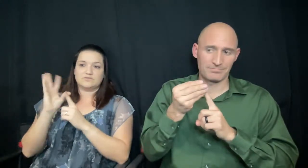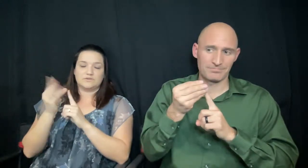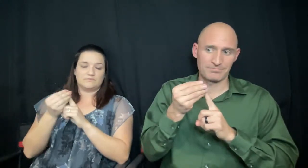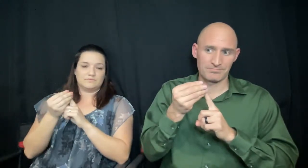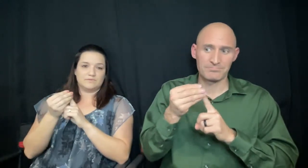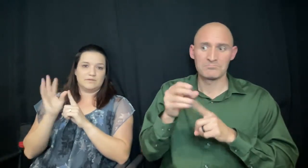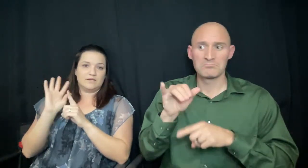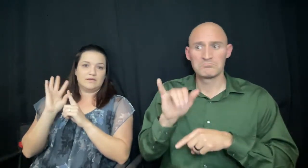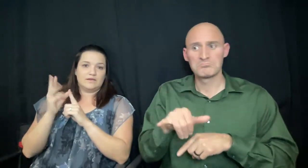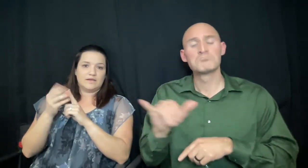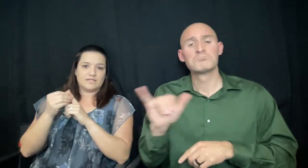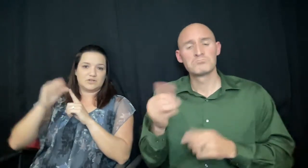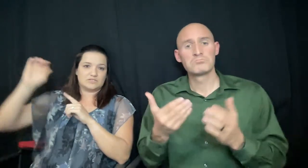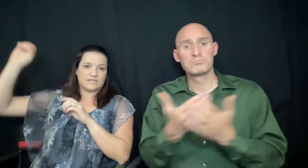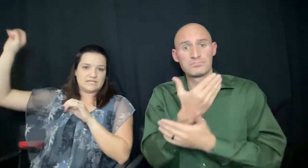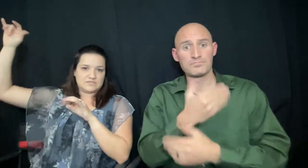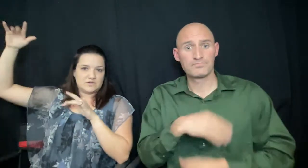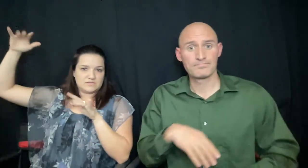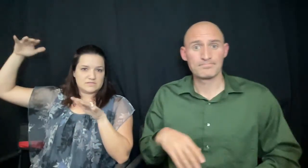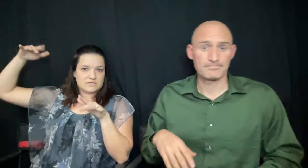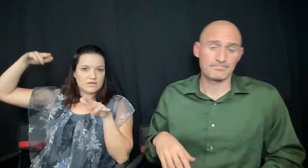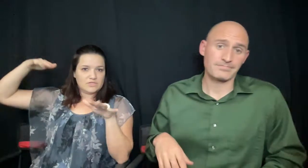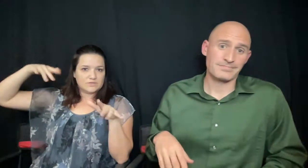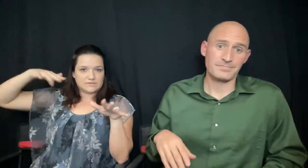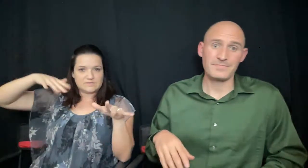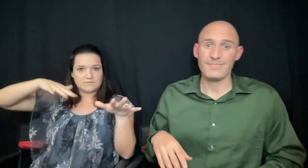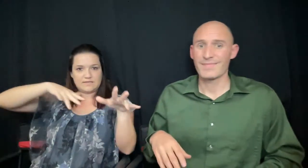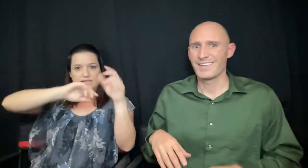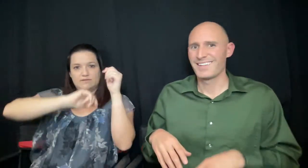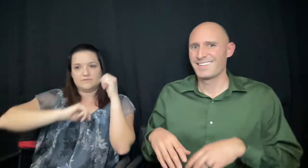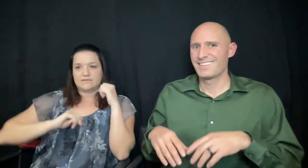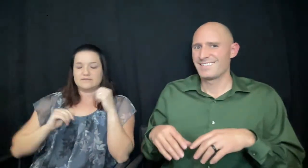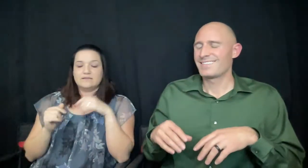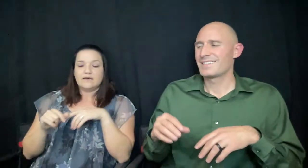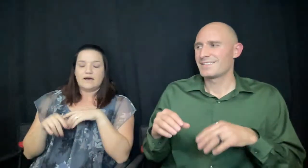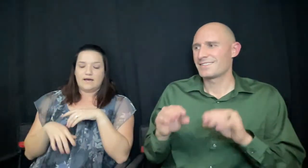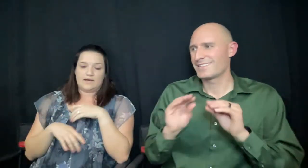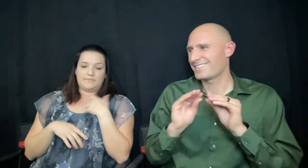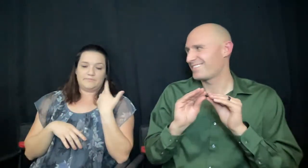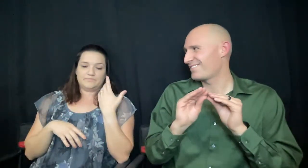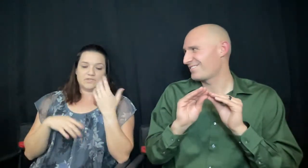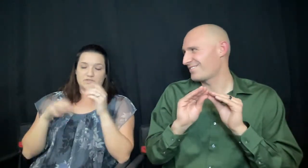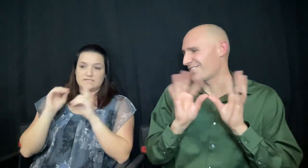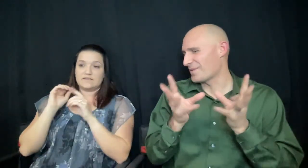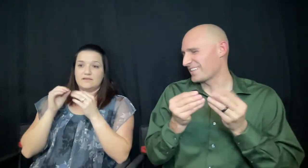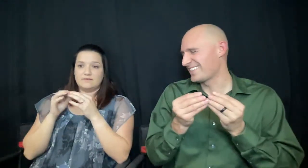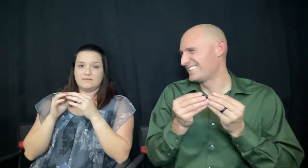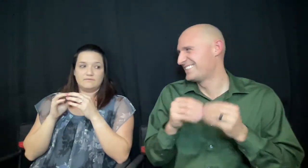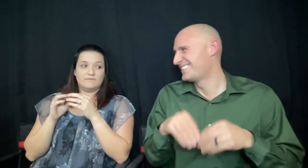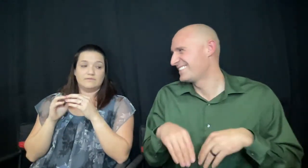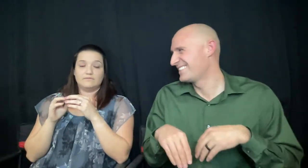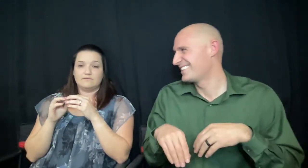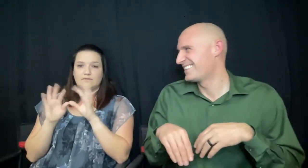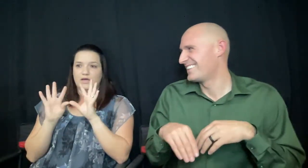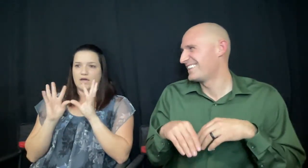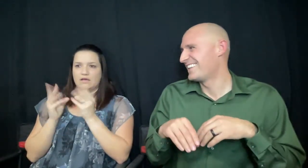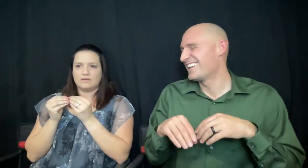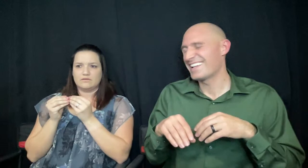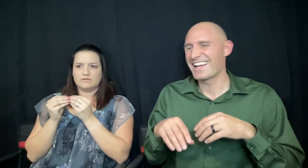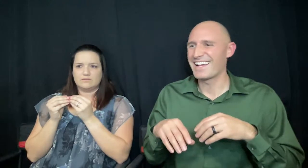new. It starts on the East Coast and it slowly trickles its way down to us. So these family. I